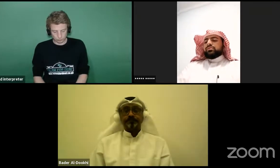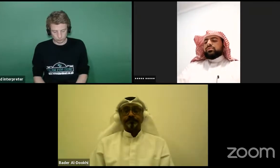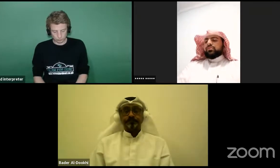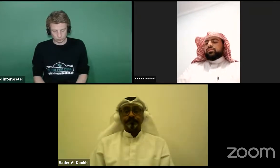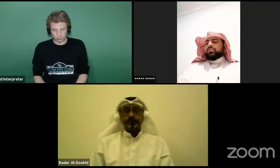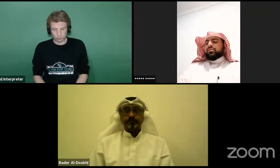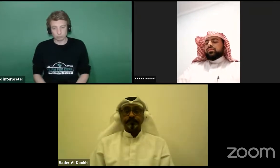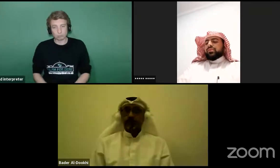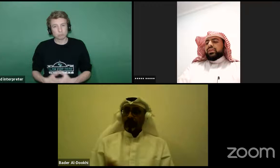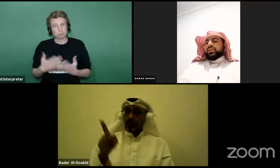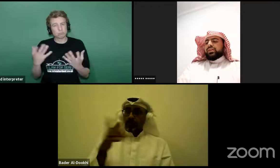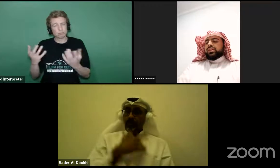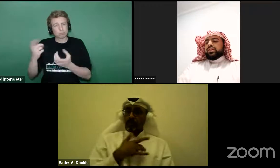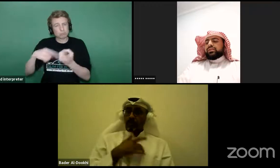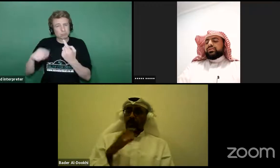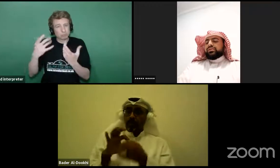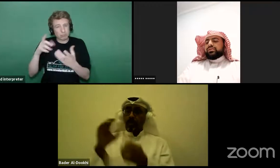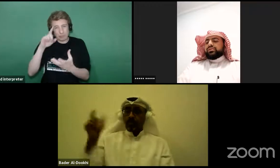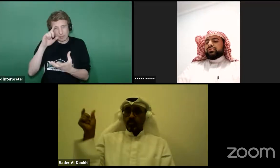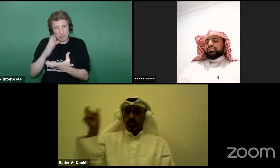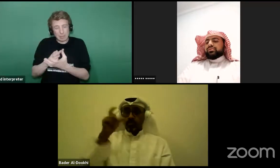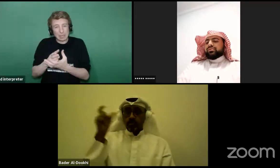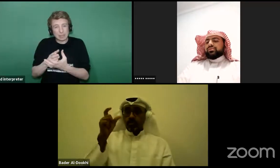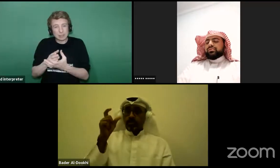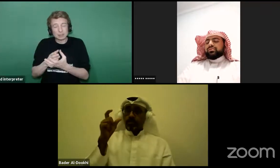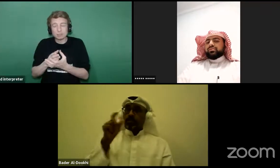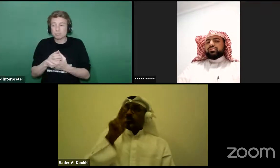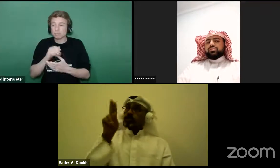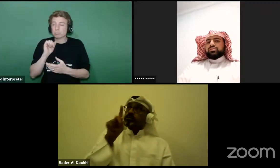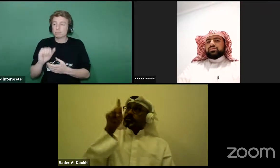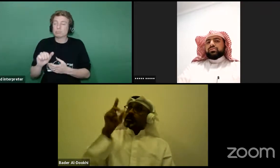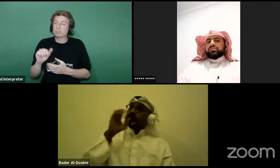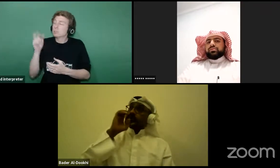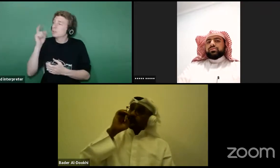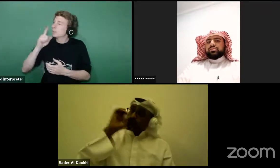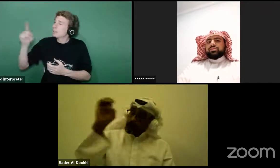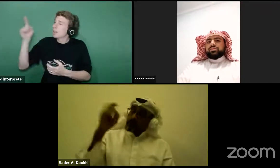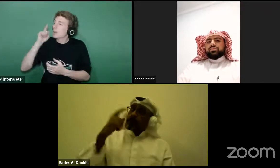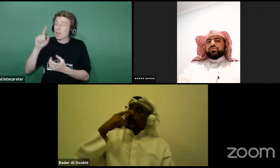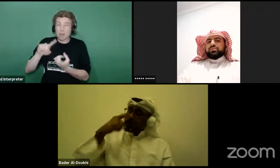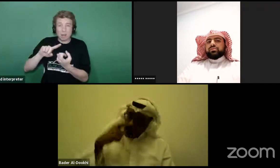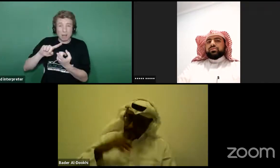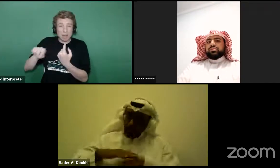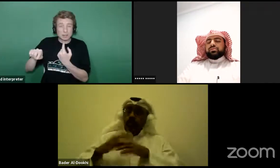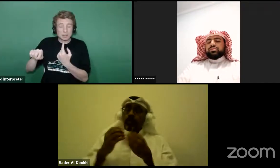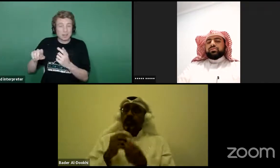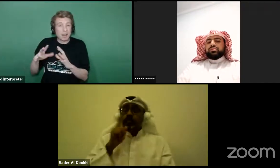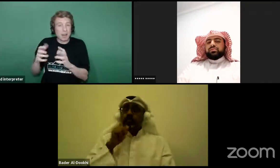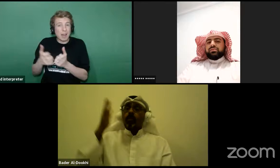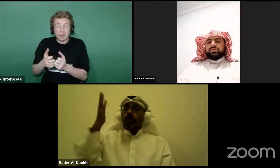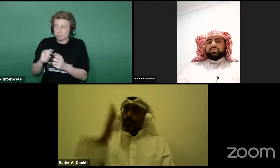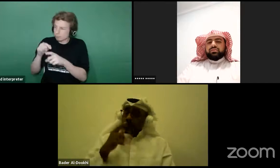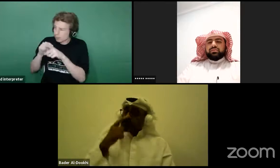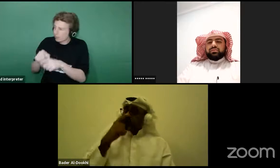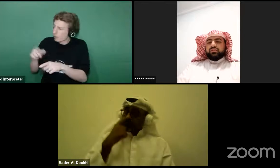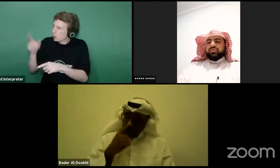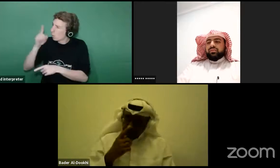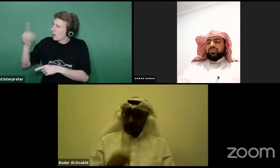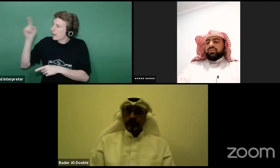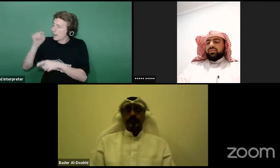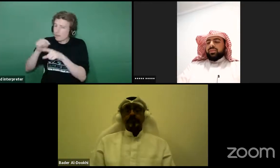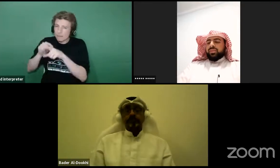O you who believe, answer Allah by obeying Him and His Messenger when He, peace and blessings be upon